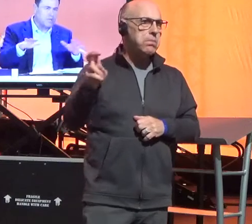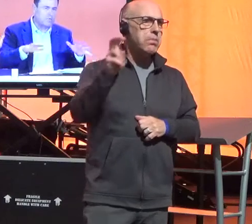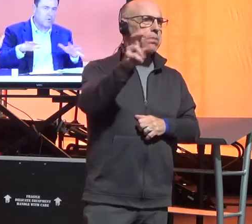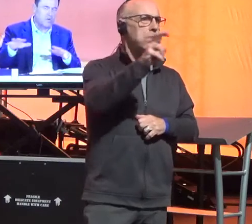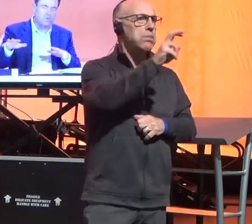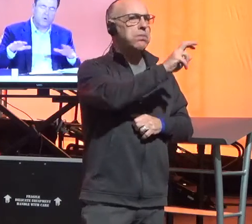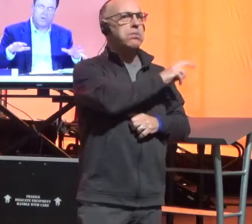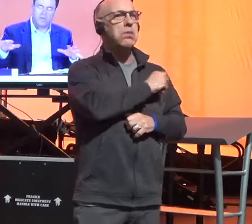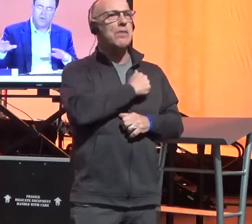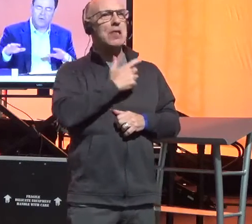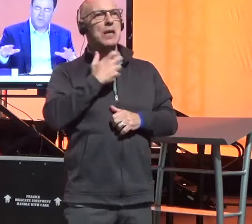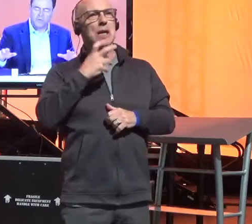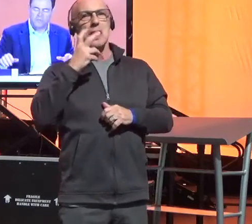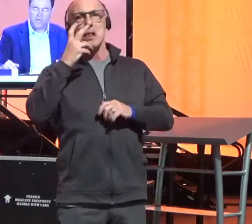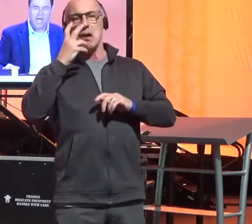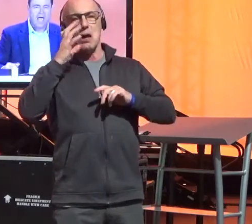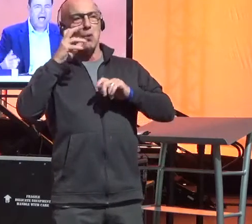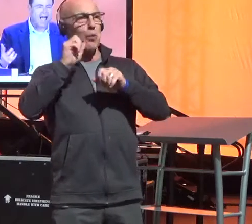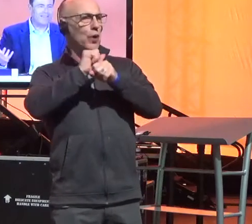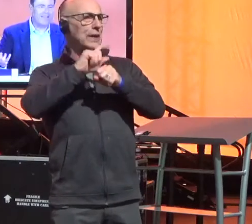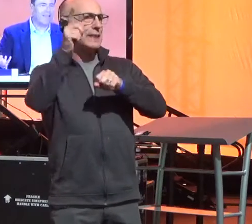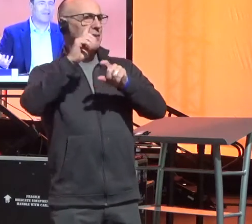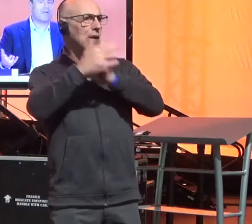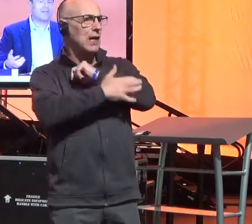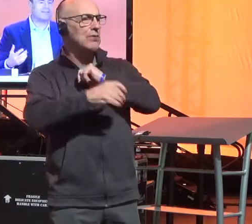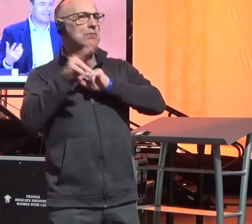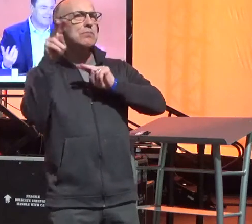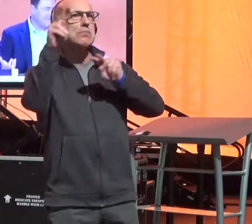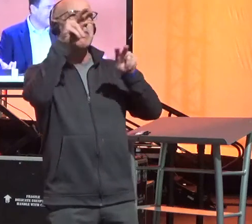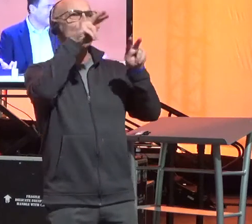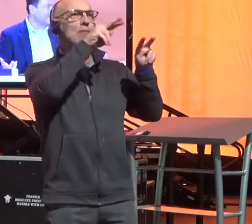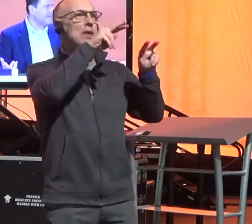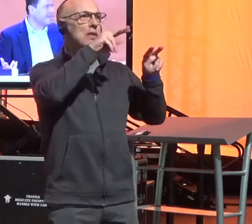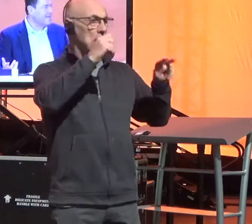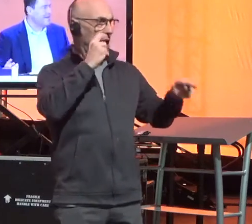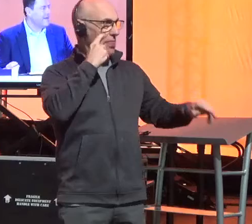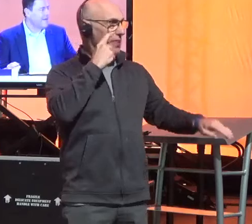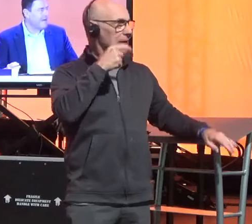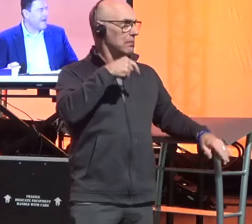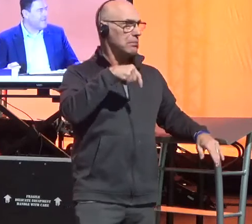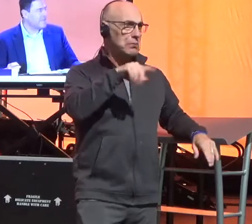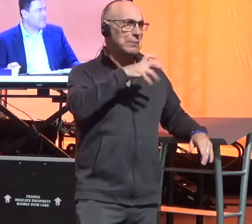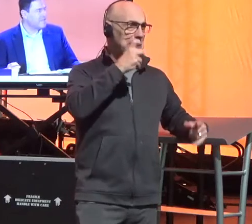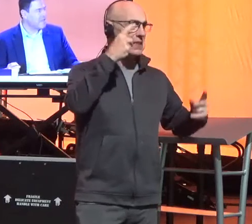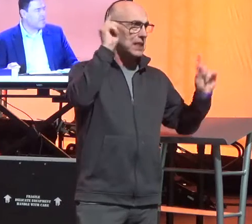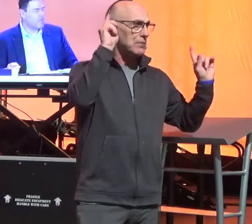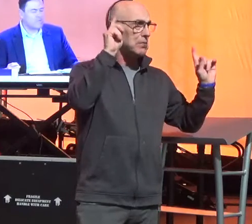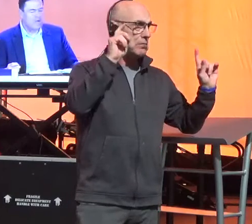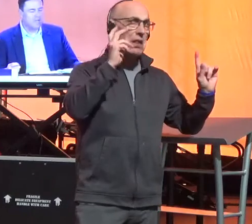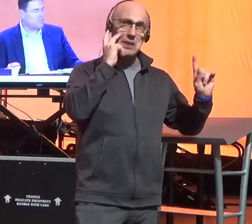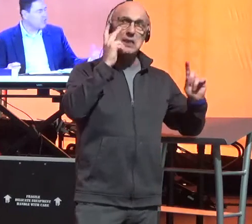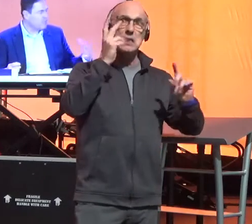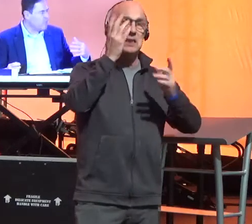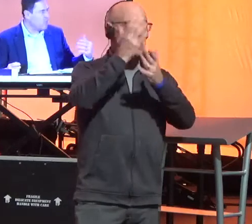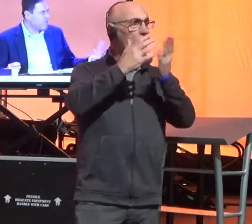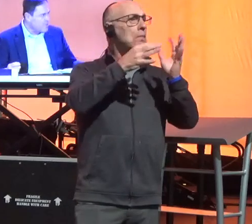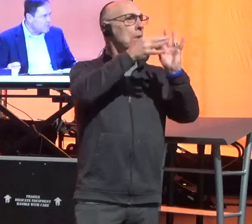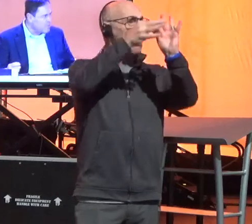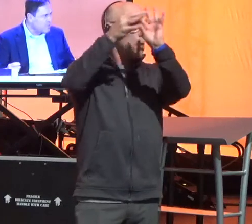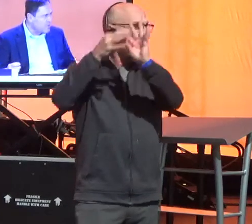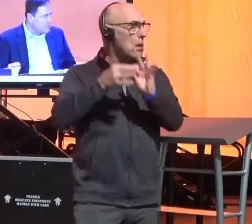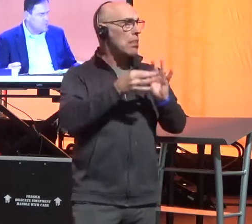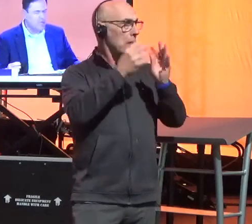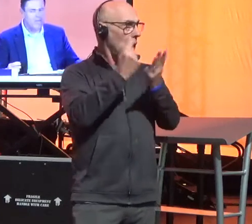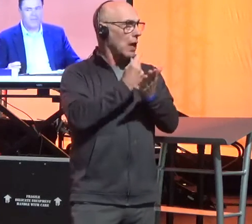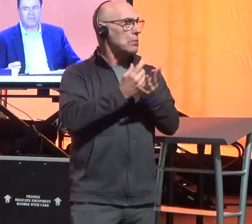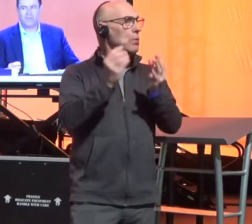missions things, work in other countries, I think a lot of that has succeeded. I think that's something that's not just the 4 of us were